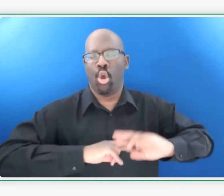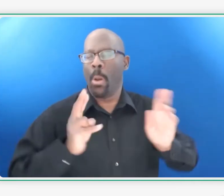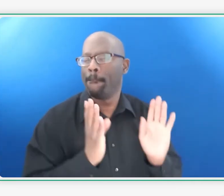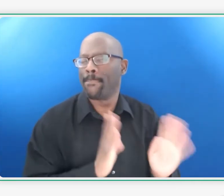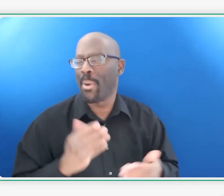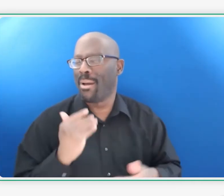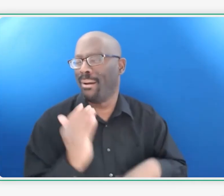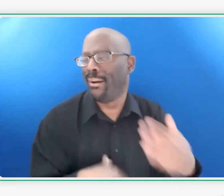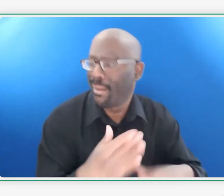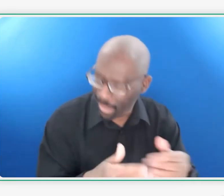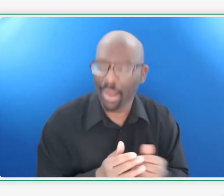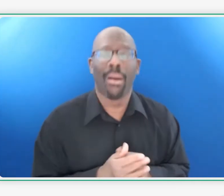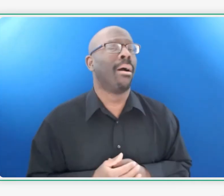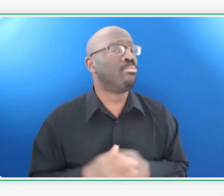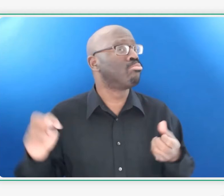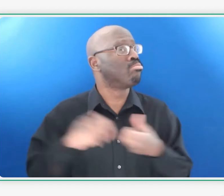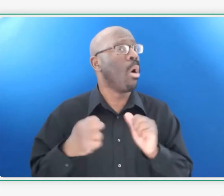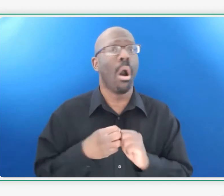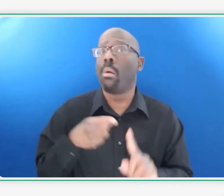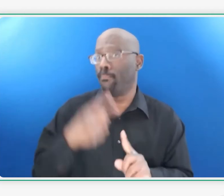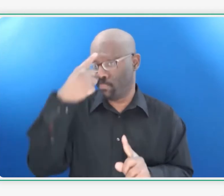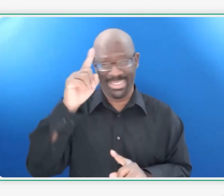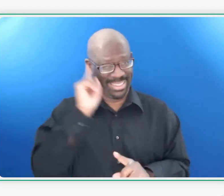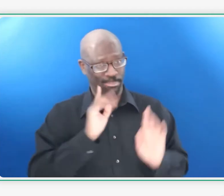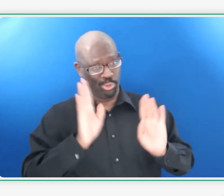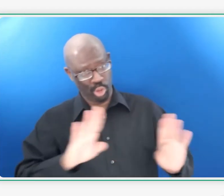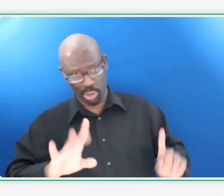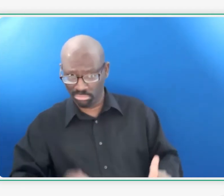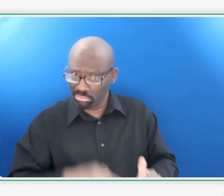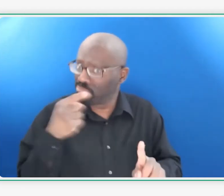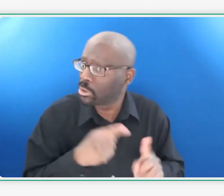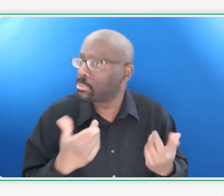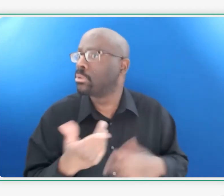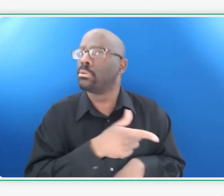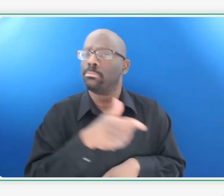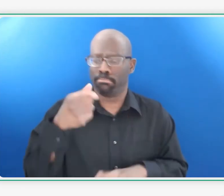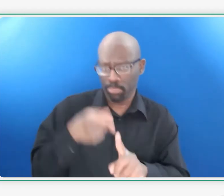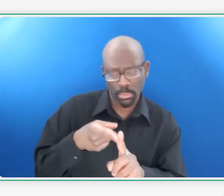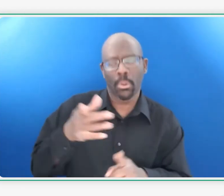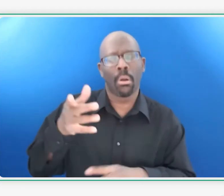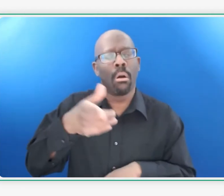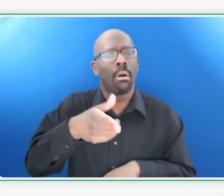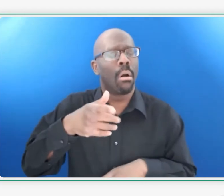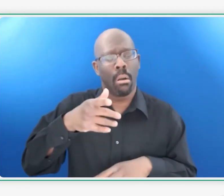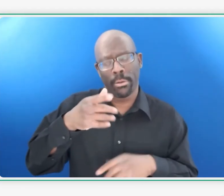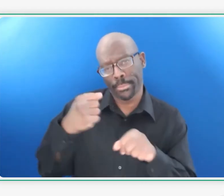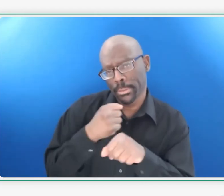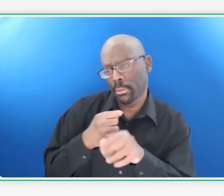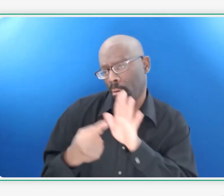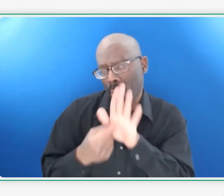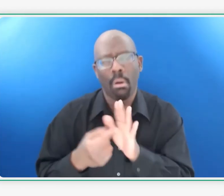oh, I remember when my parents mentioned this, and they know how to apply it to their own future. Now, this presents a huge problem for deaf